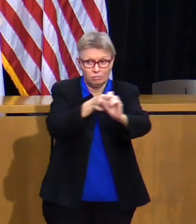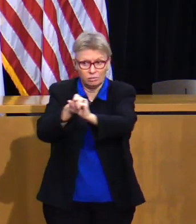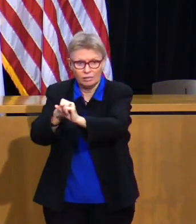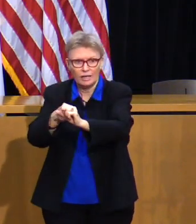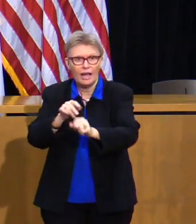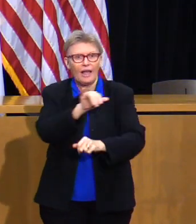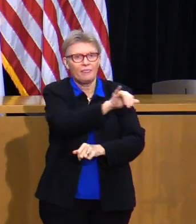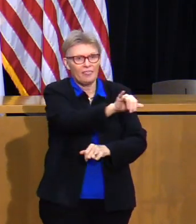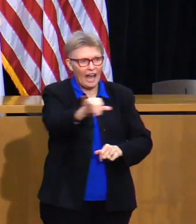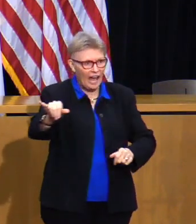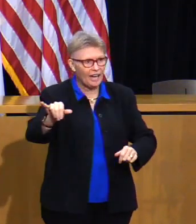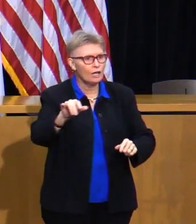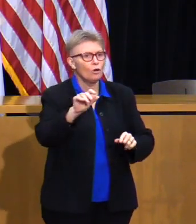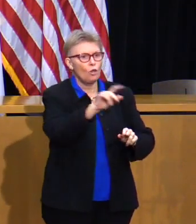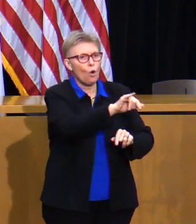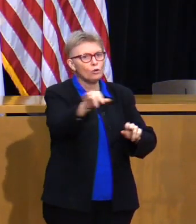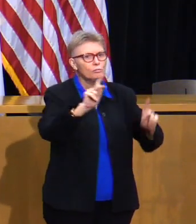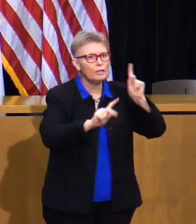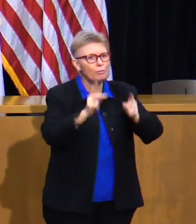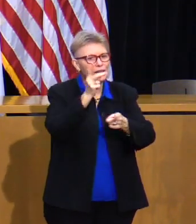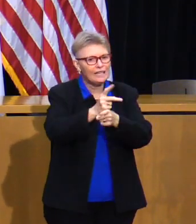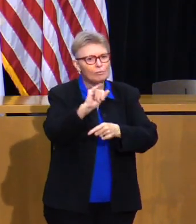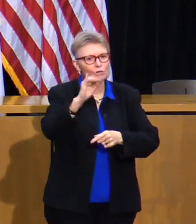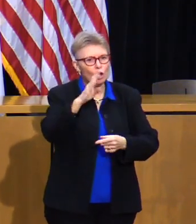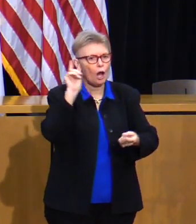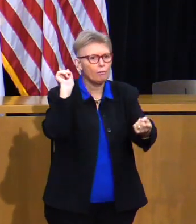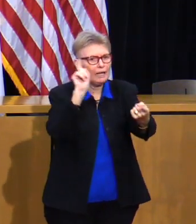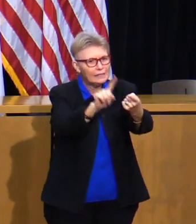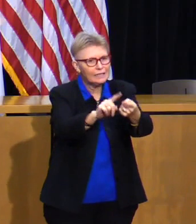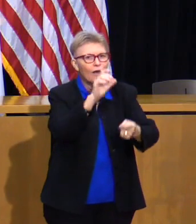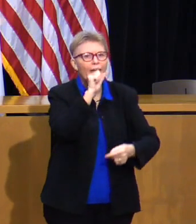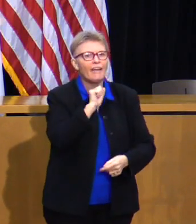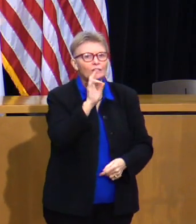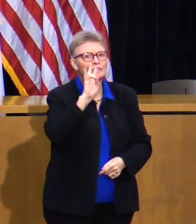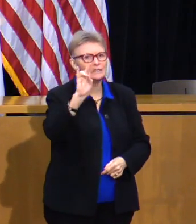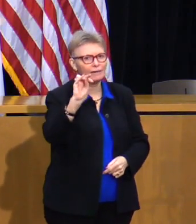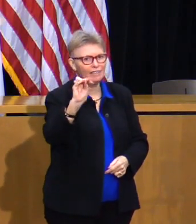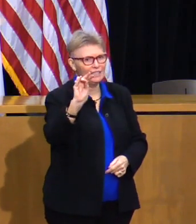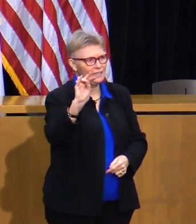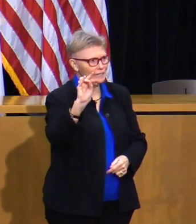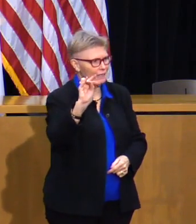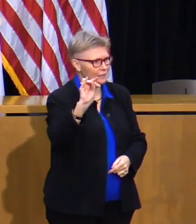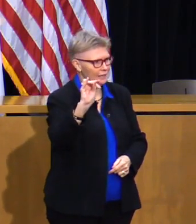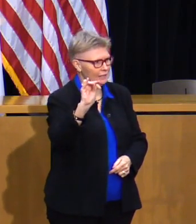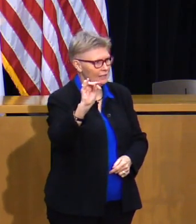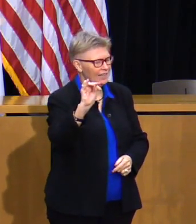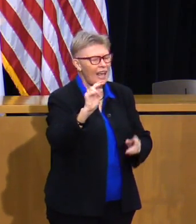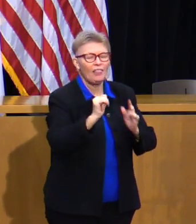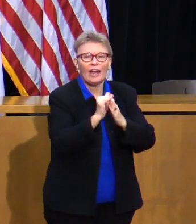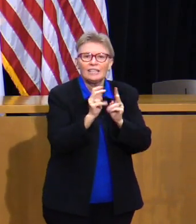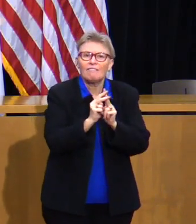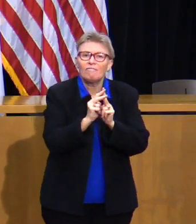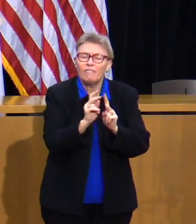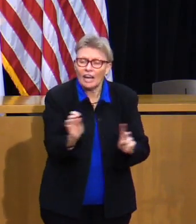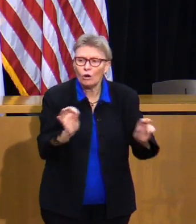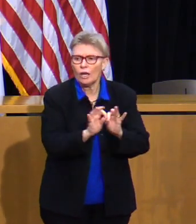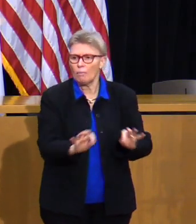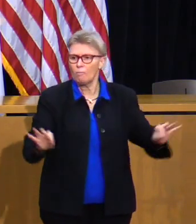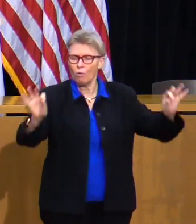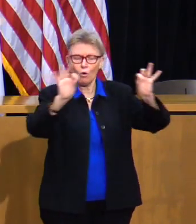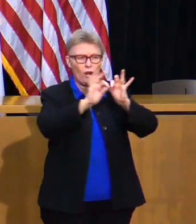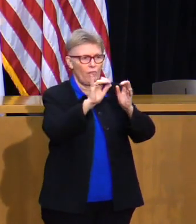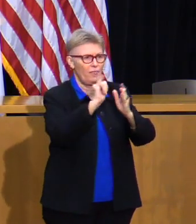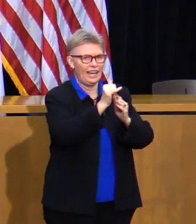appointment until the age of 70. And they are all incredibly important to the people who walk through those